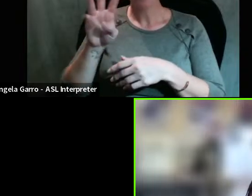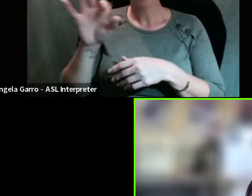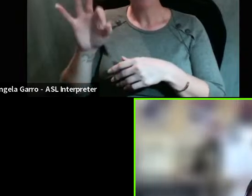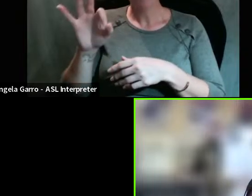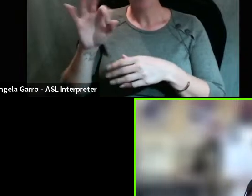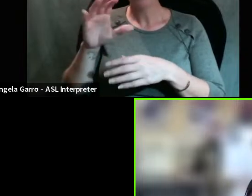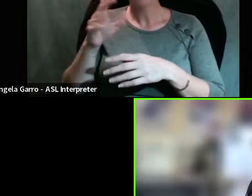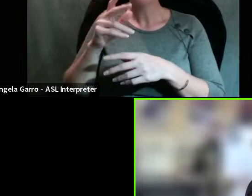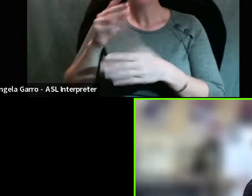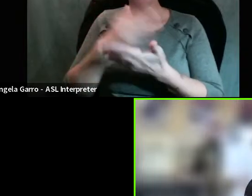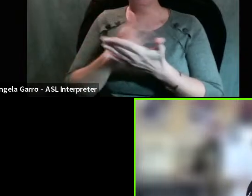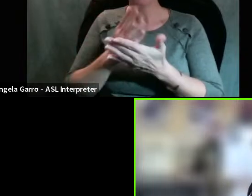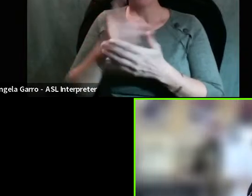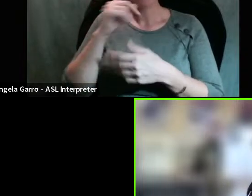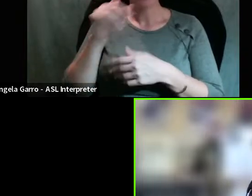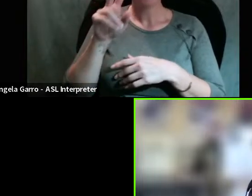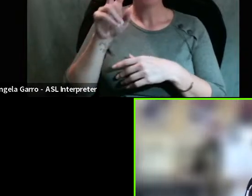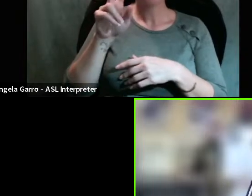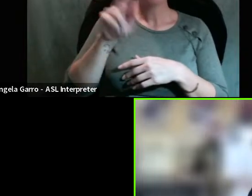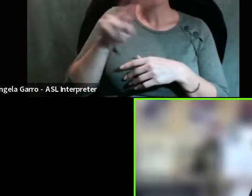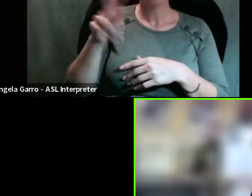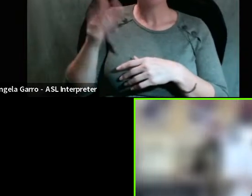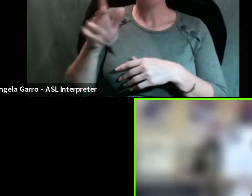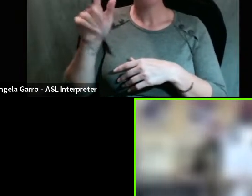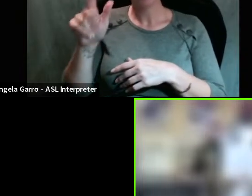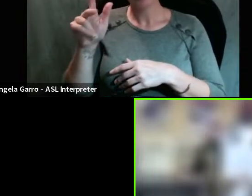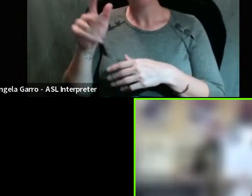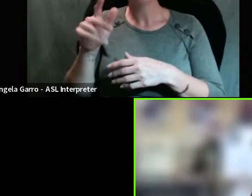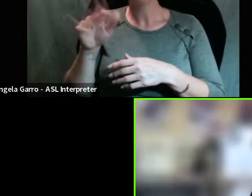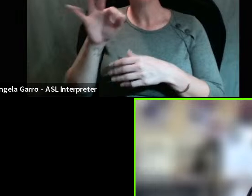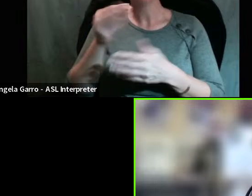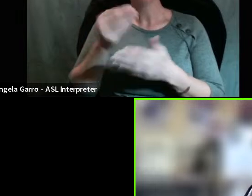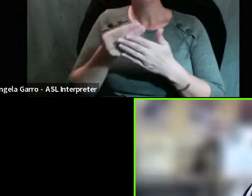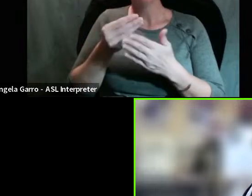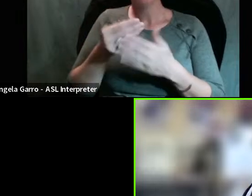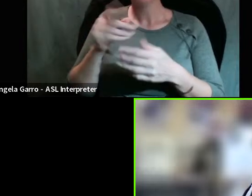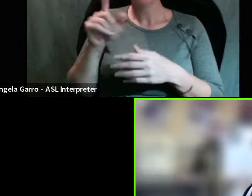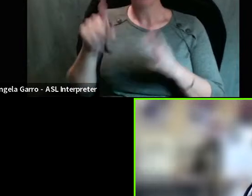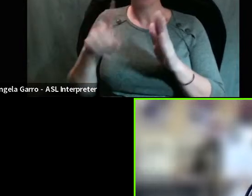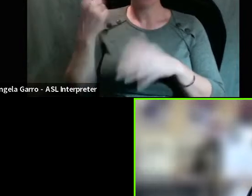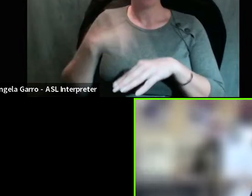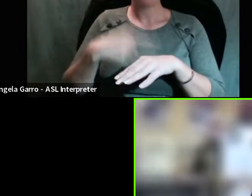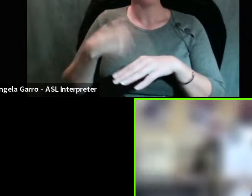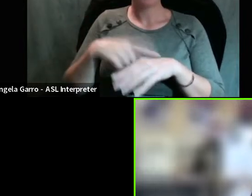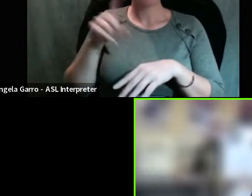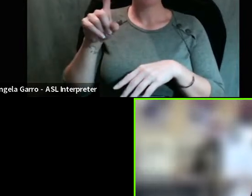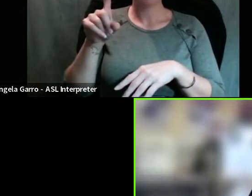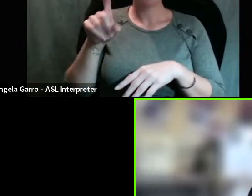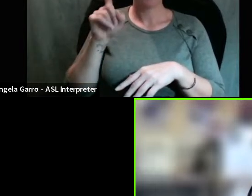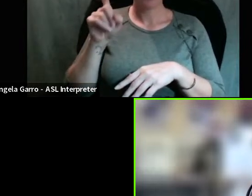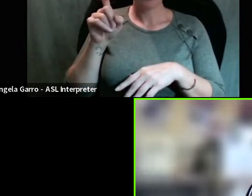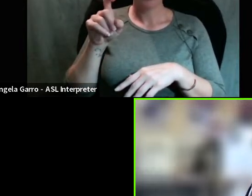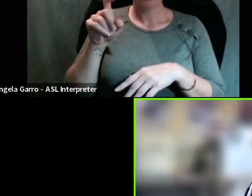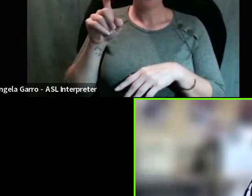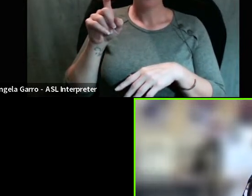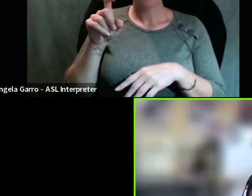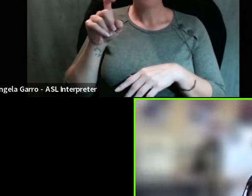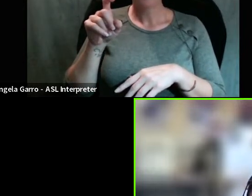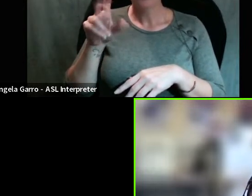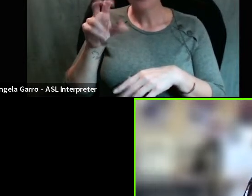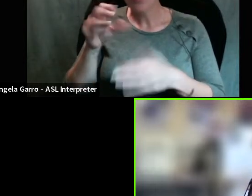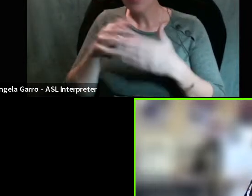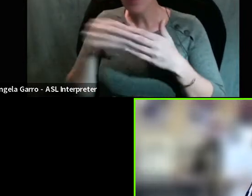year 2022-2023 grant funds, which is a one-time $130 appropriation for Prop